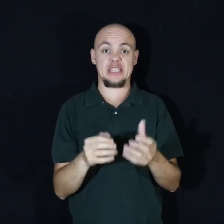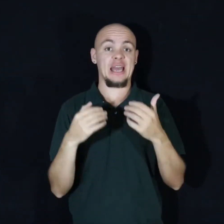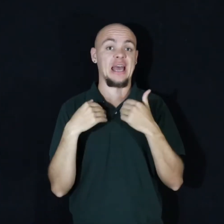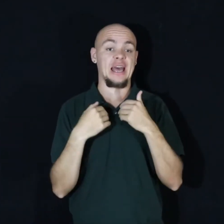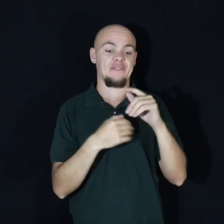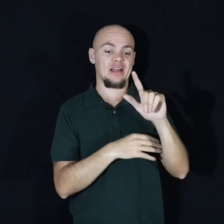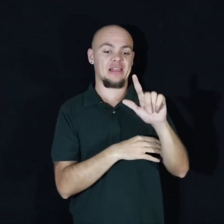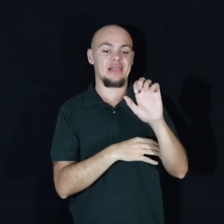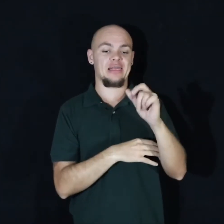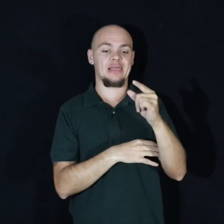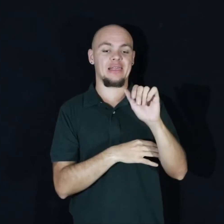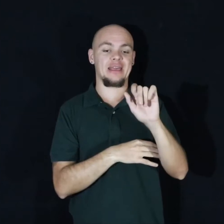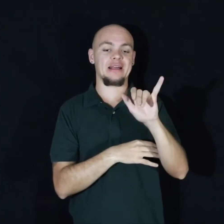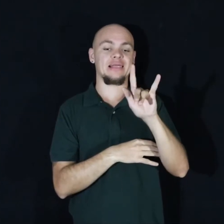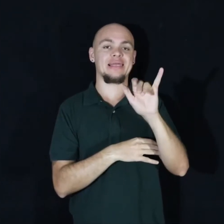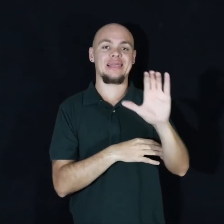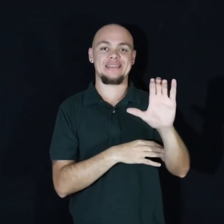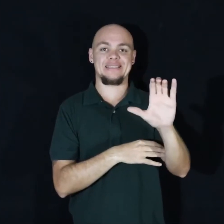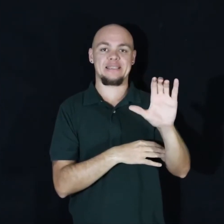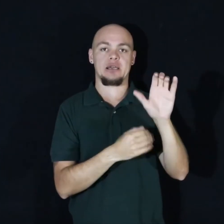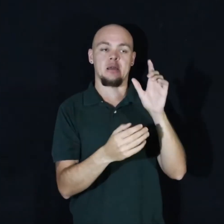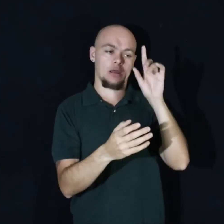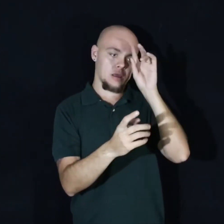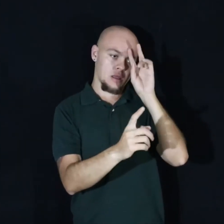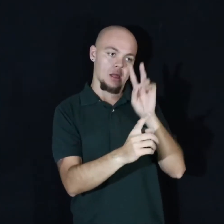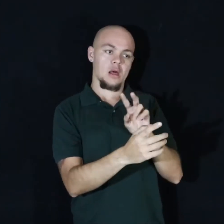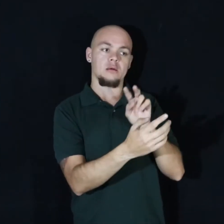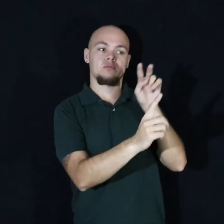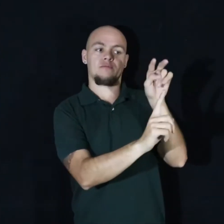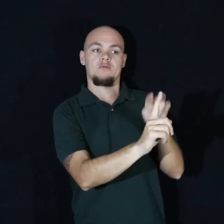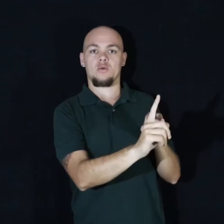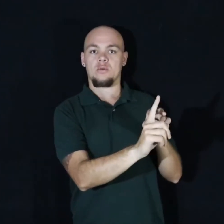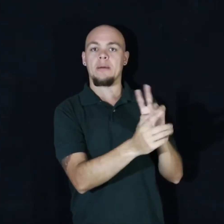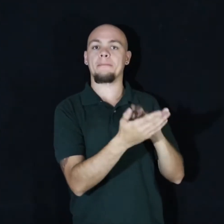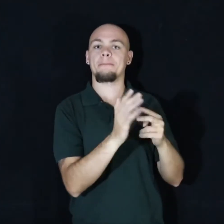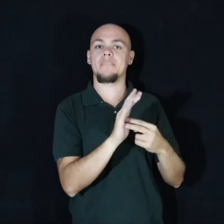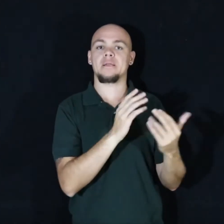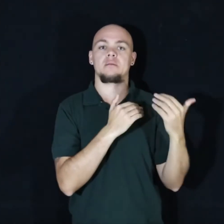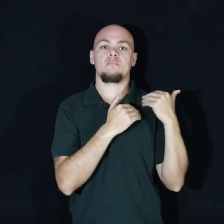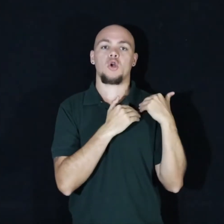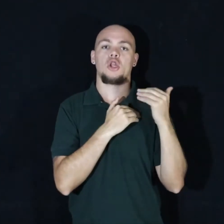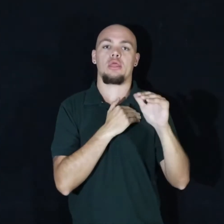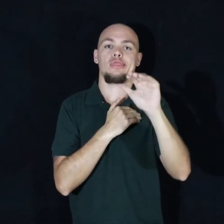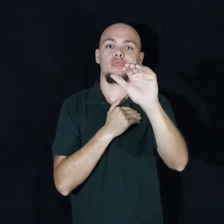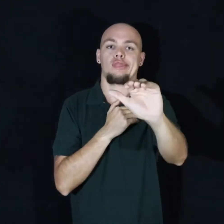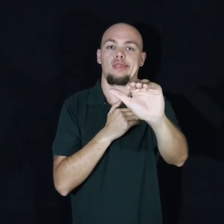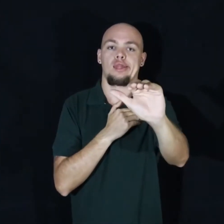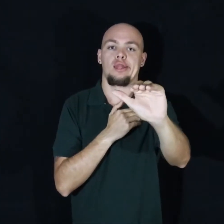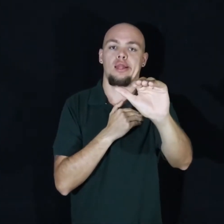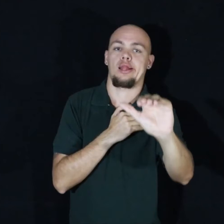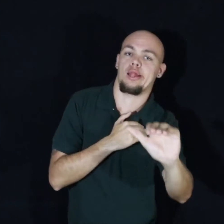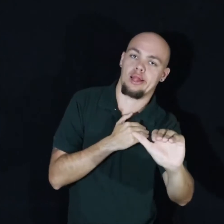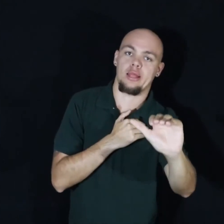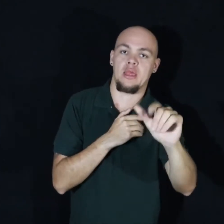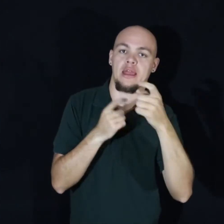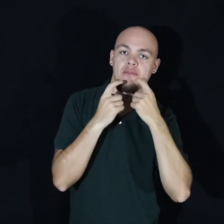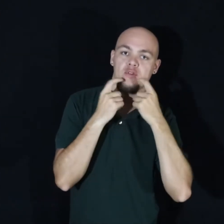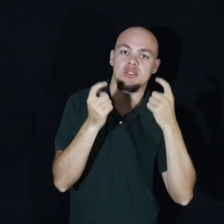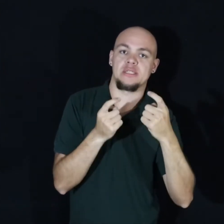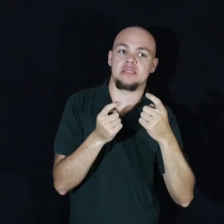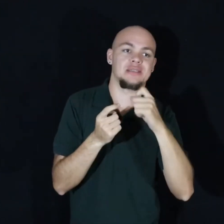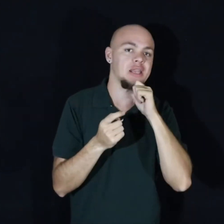you're going to find in the Bible is taken in a very legalistic way and applied in a way that puts heavy burdens on